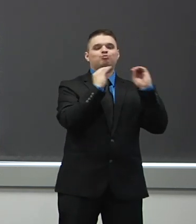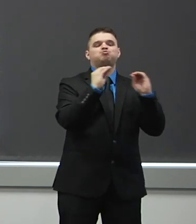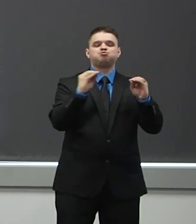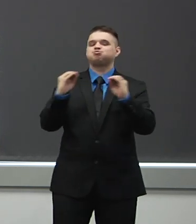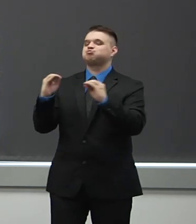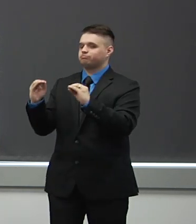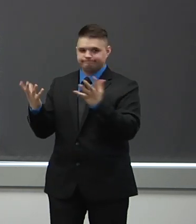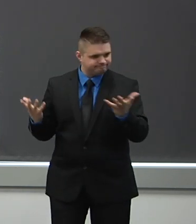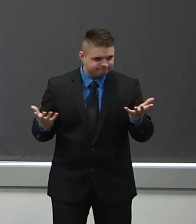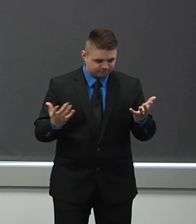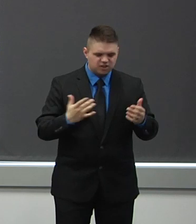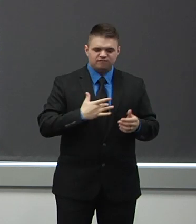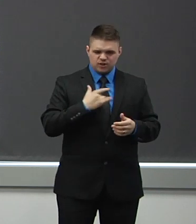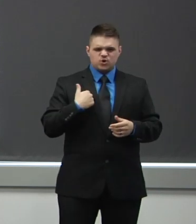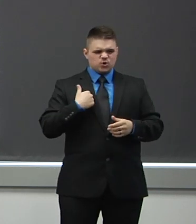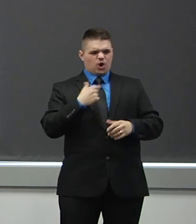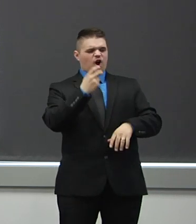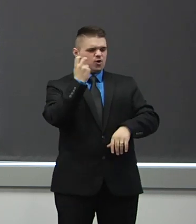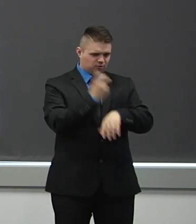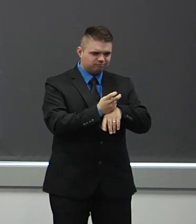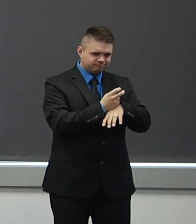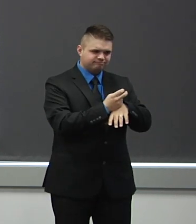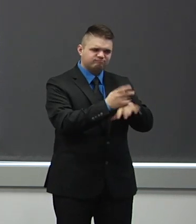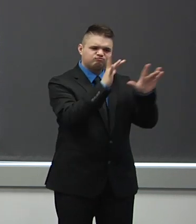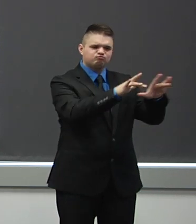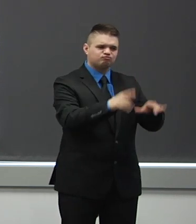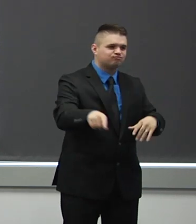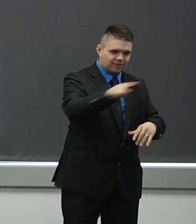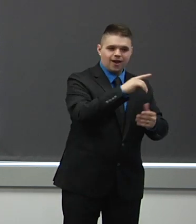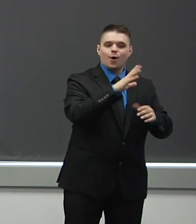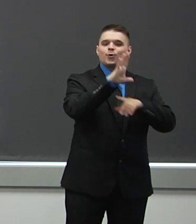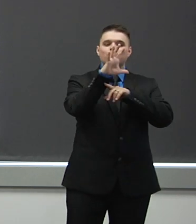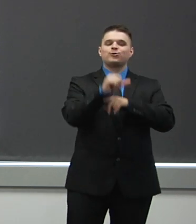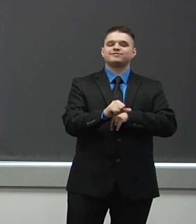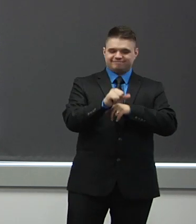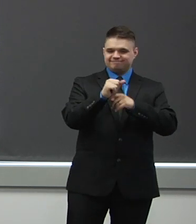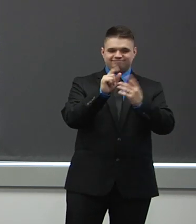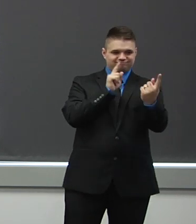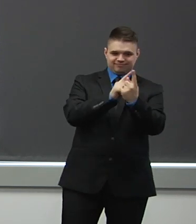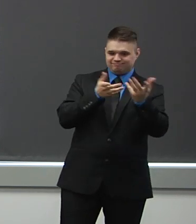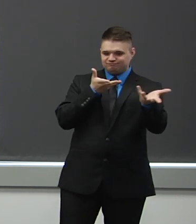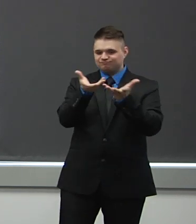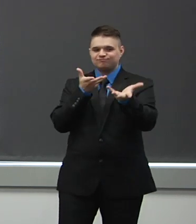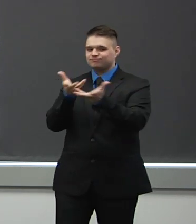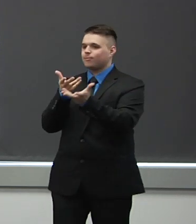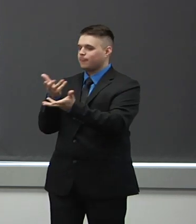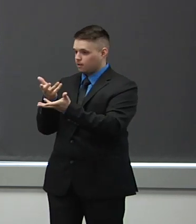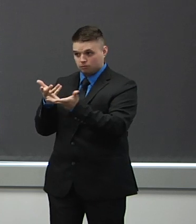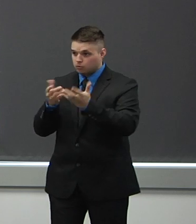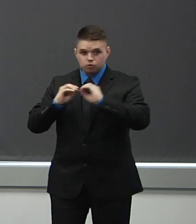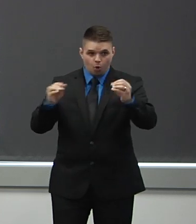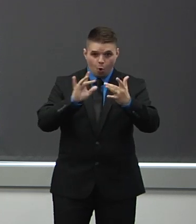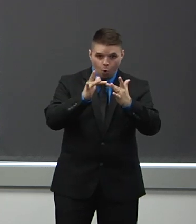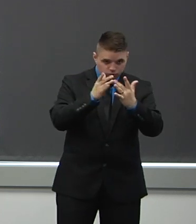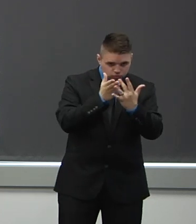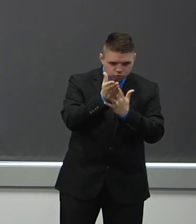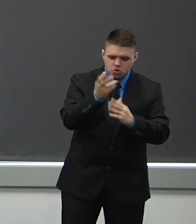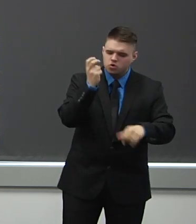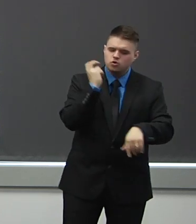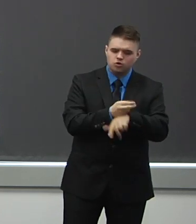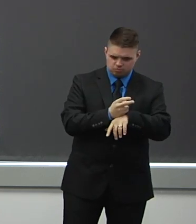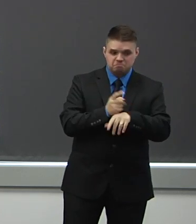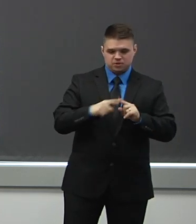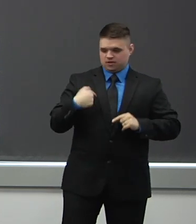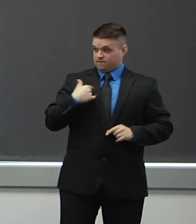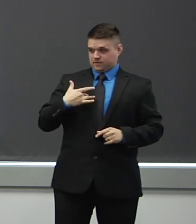and reach all of your students, assist them, and help them grow. I honor your creativity